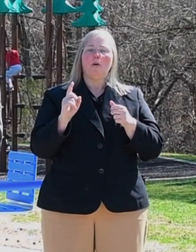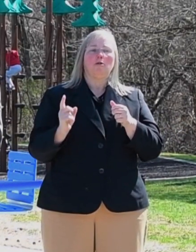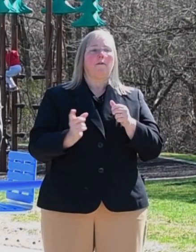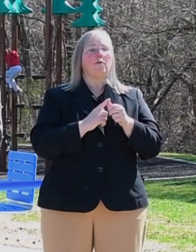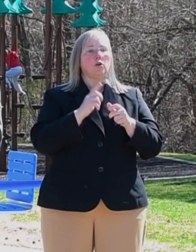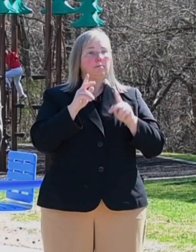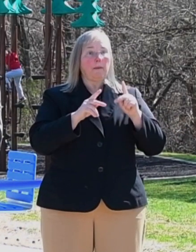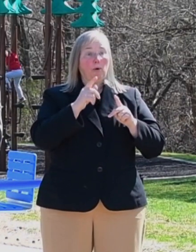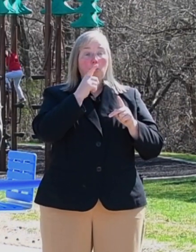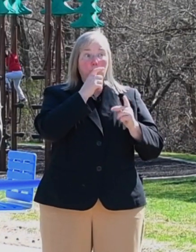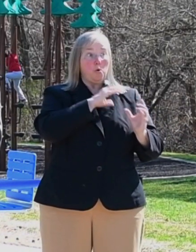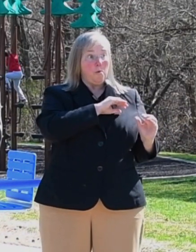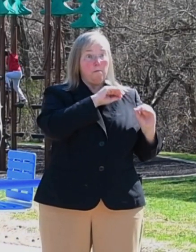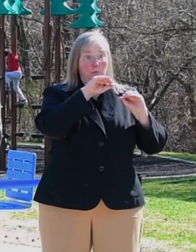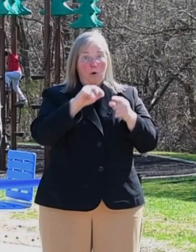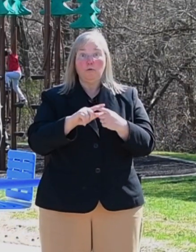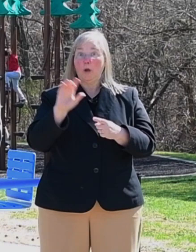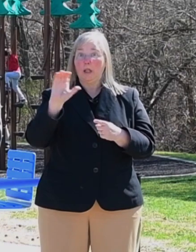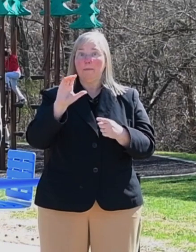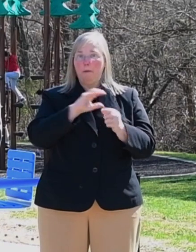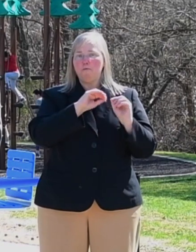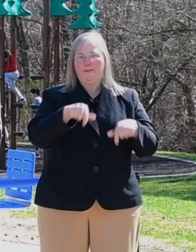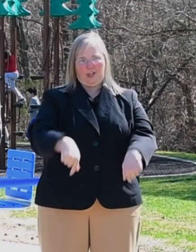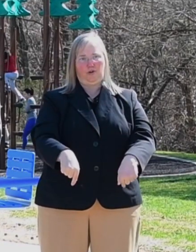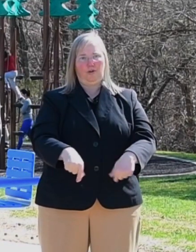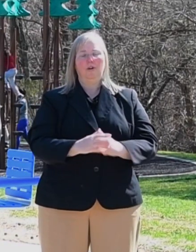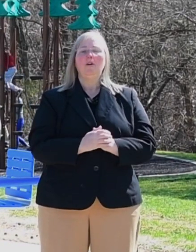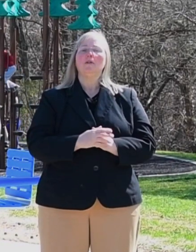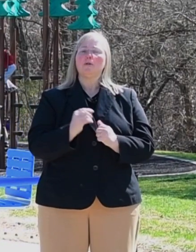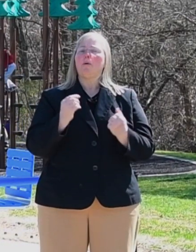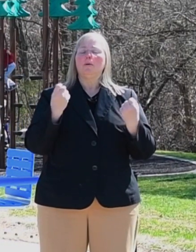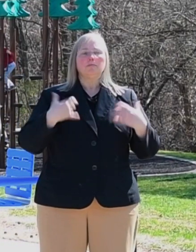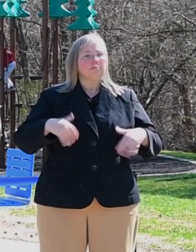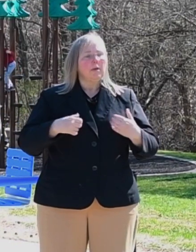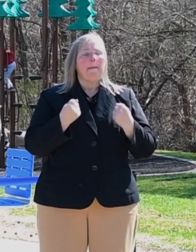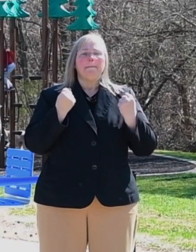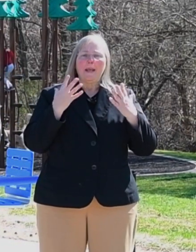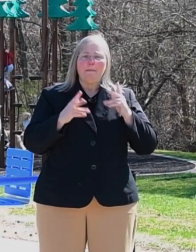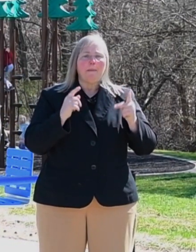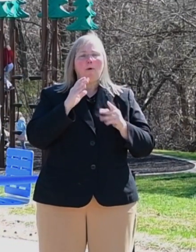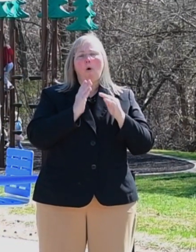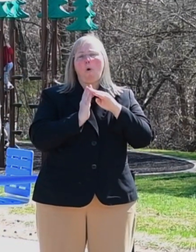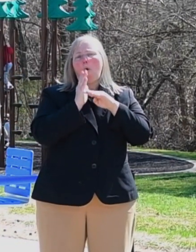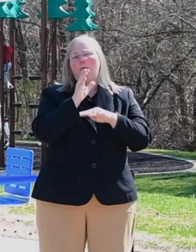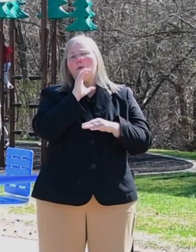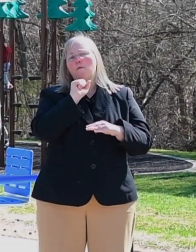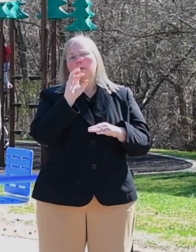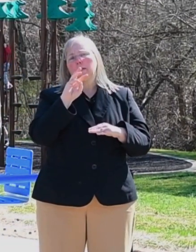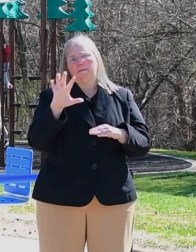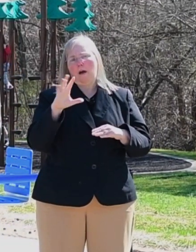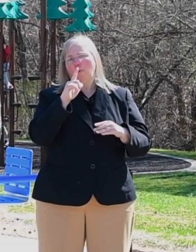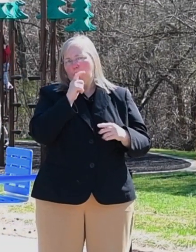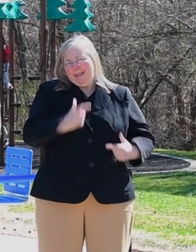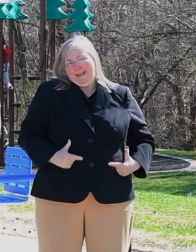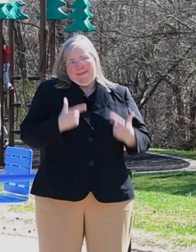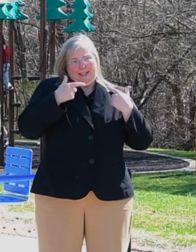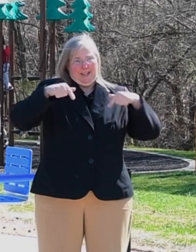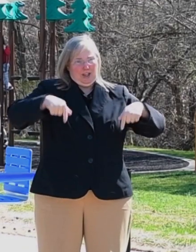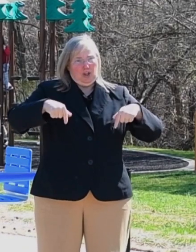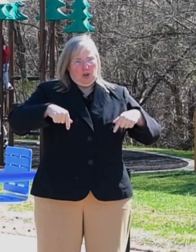people to move into Columbia moved. So there are many people over 65 who live